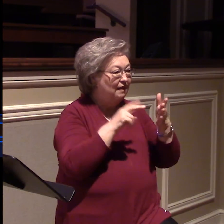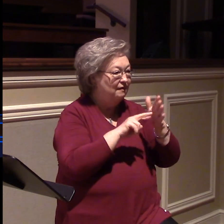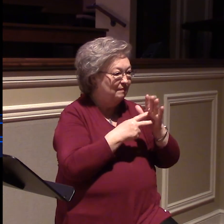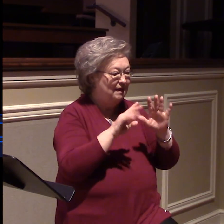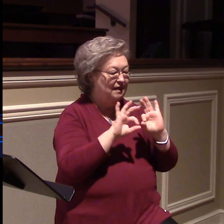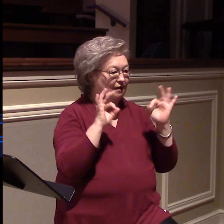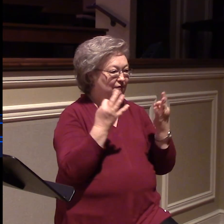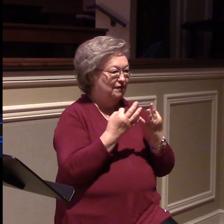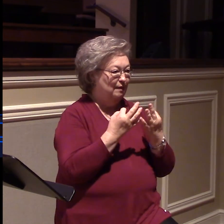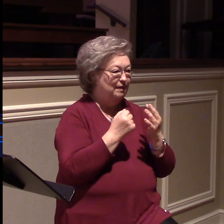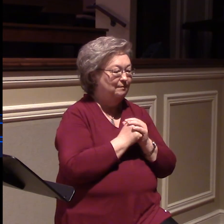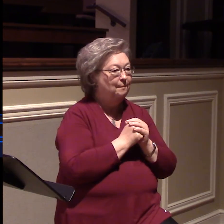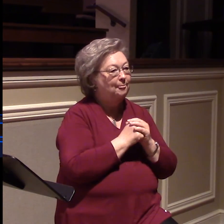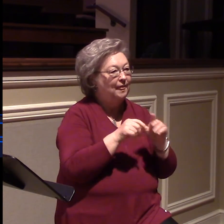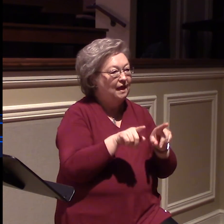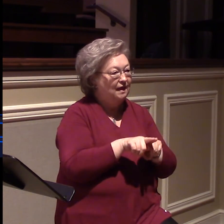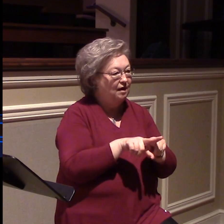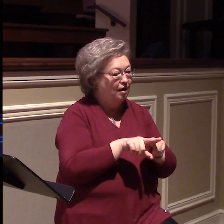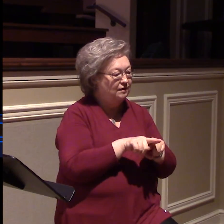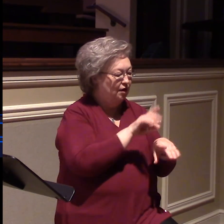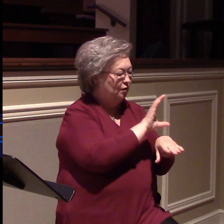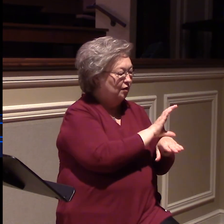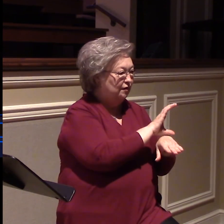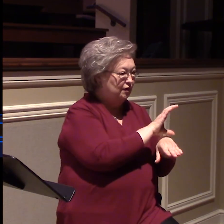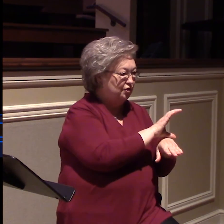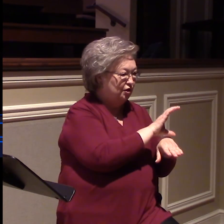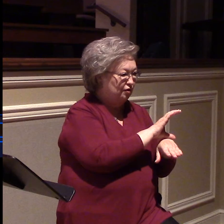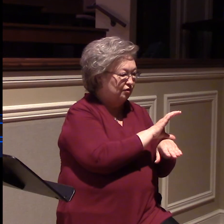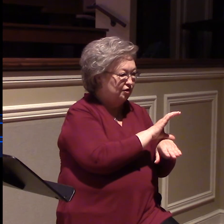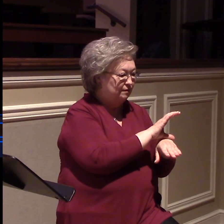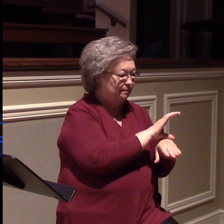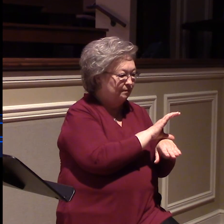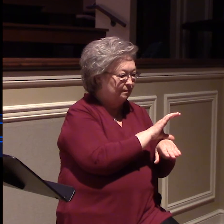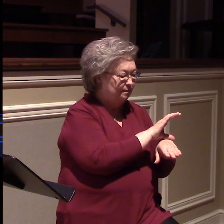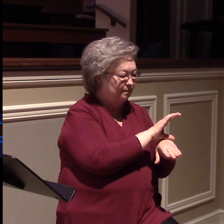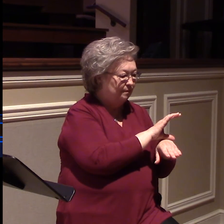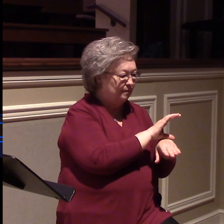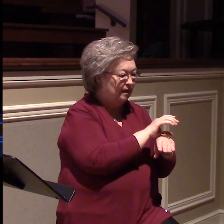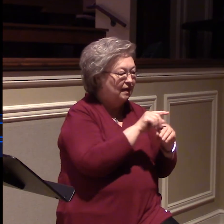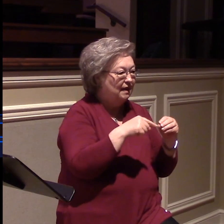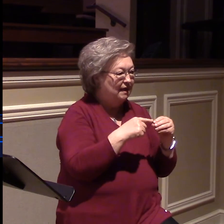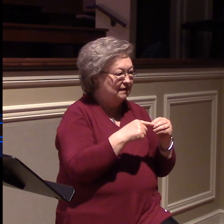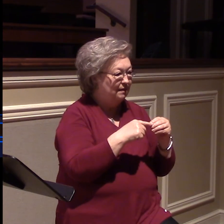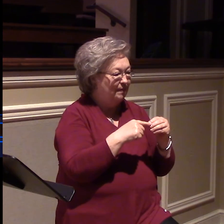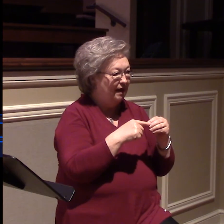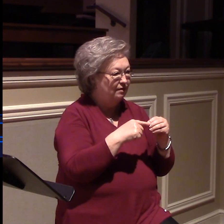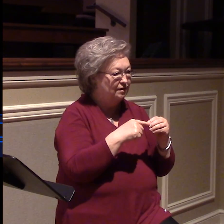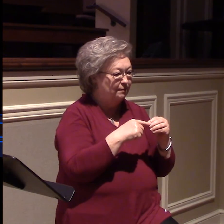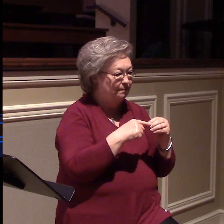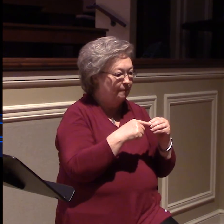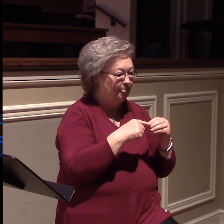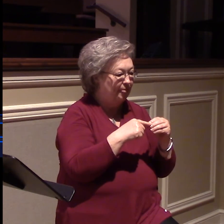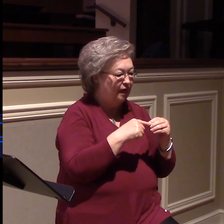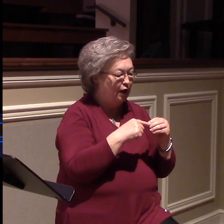the fruitfulness of family. Now, I want to qualify relies. The church doesn't rely on anything except the lordship of Christ. But what Paul is teaching here is